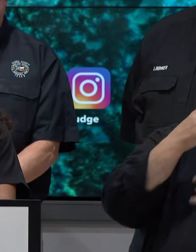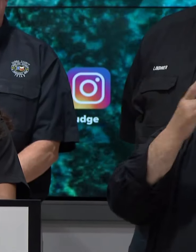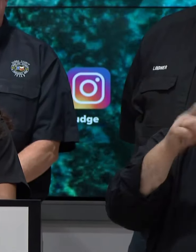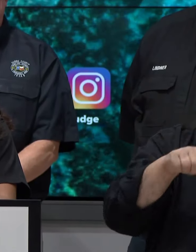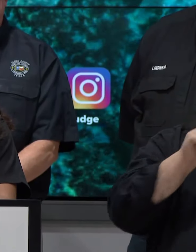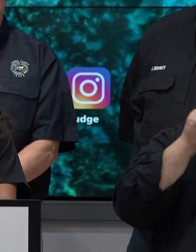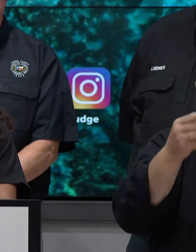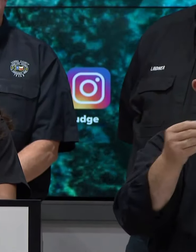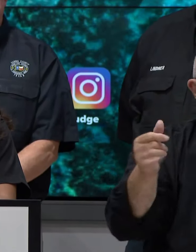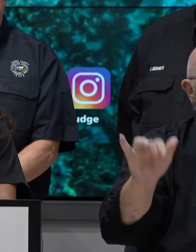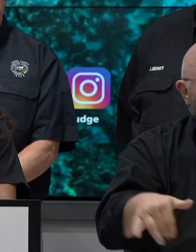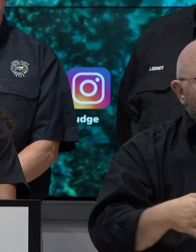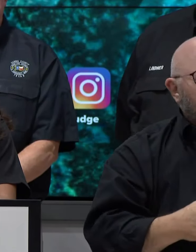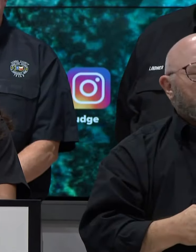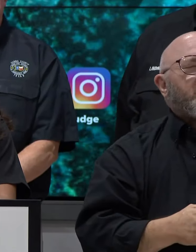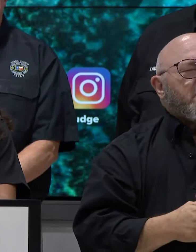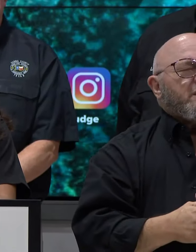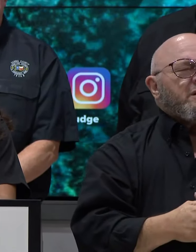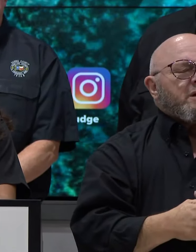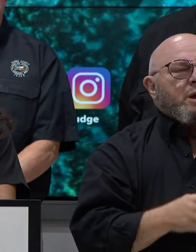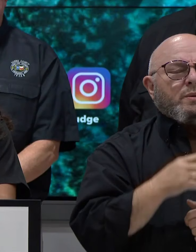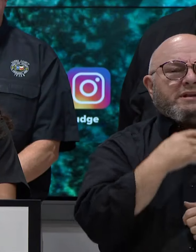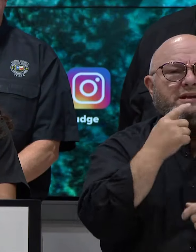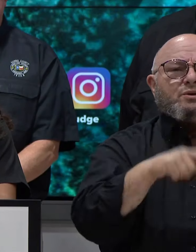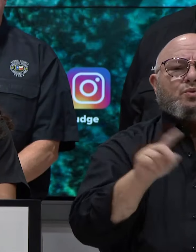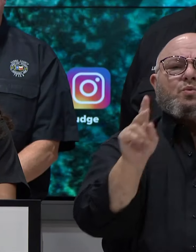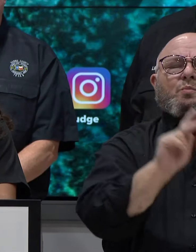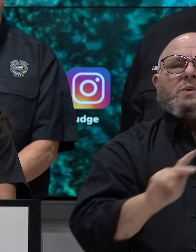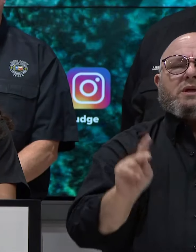financially. So I would just say to people,